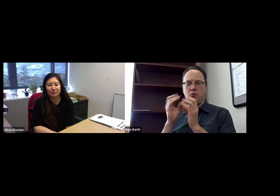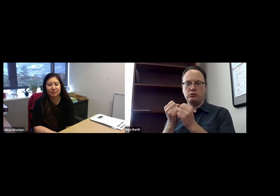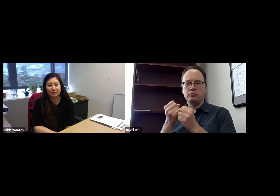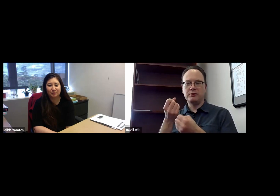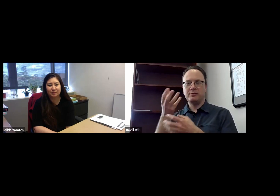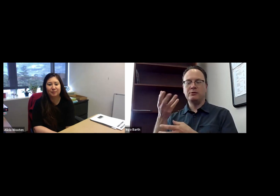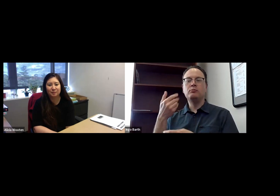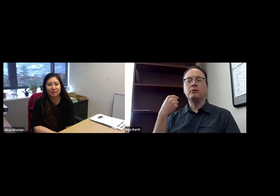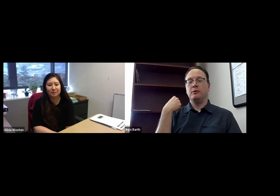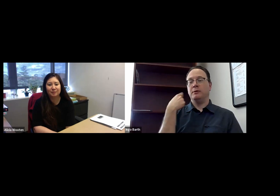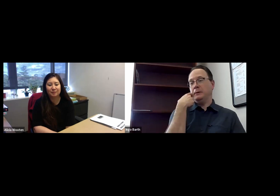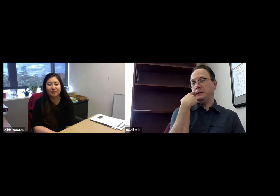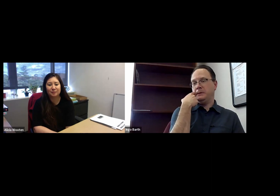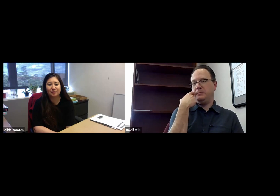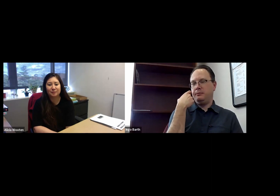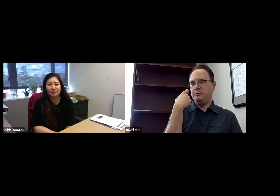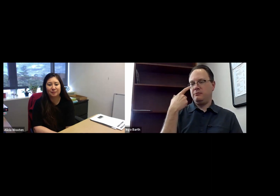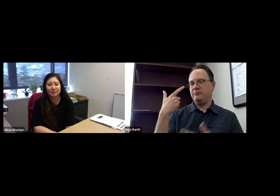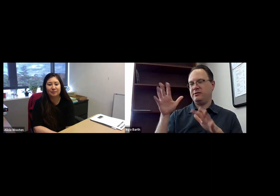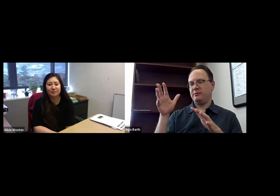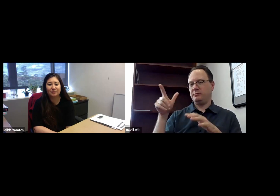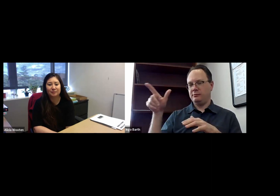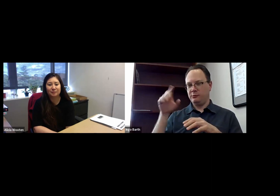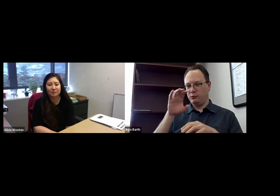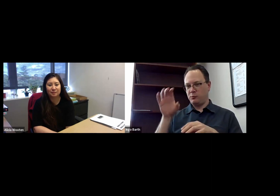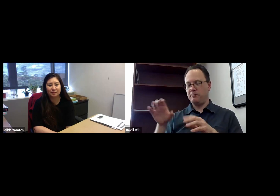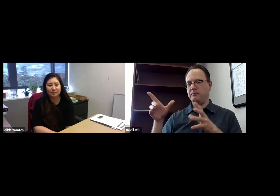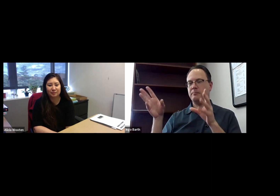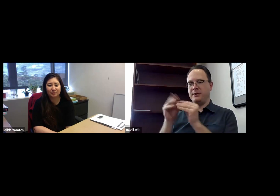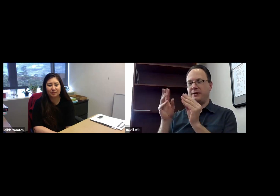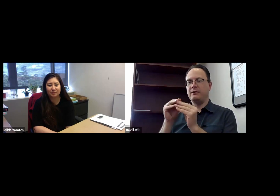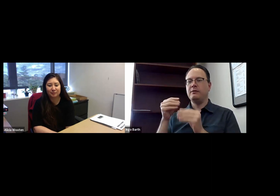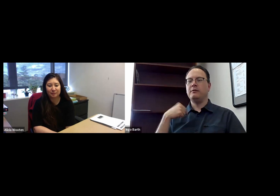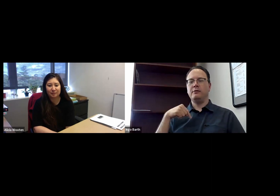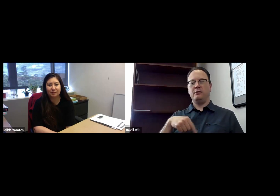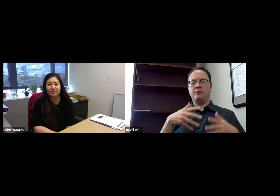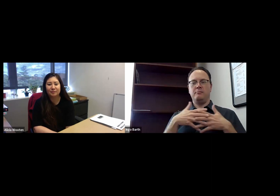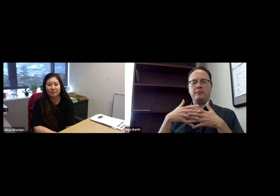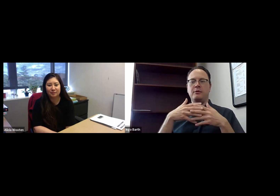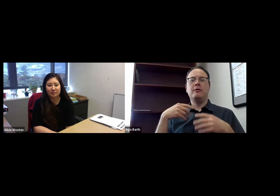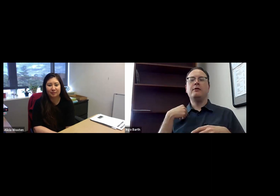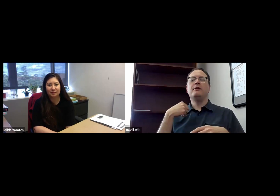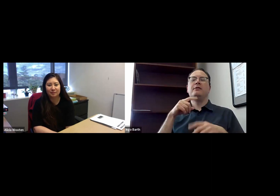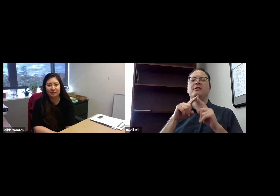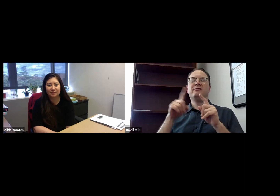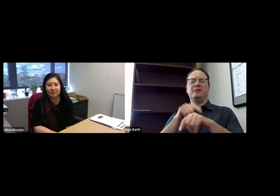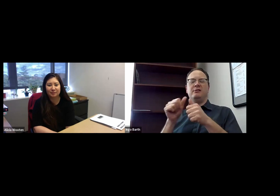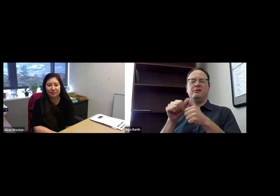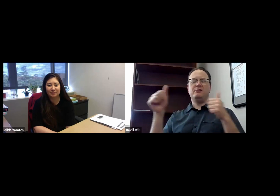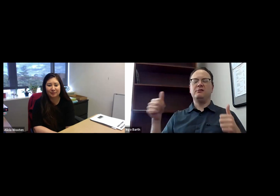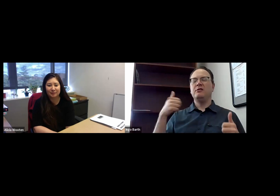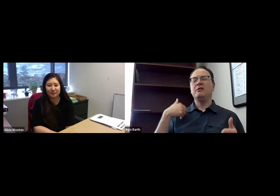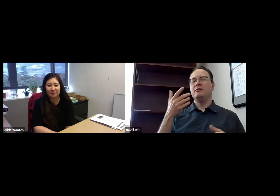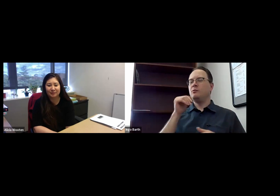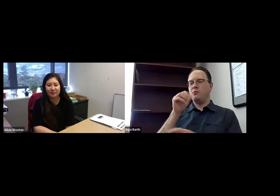Well, unfortunately, we didn't. The most recent workshop that we did on Zoom, where we had discussed a meeting, where